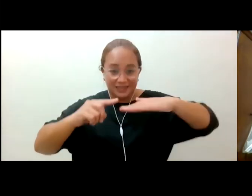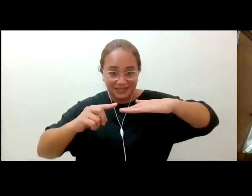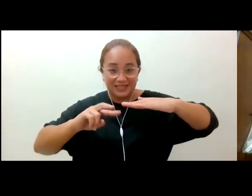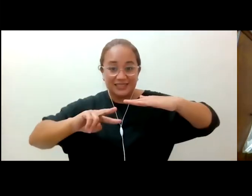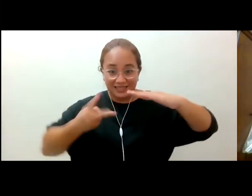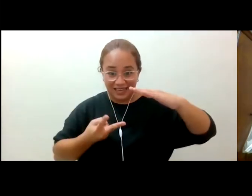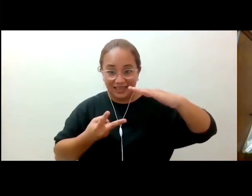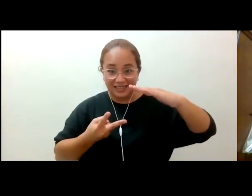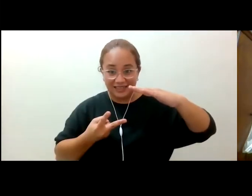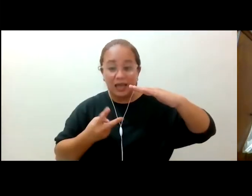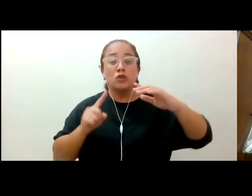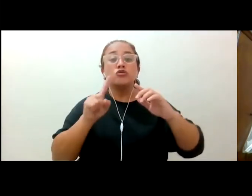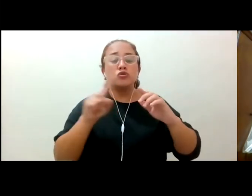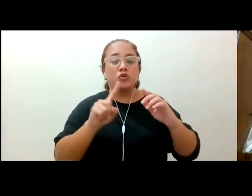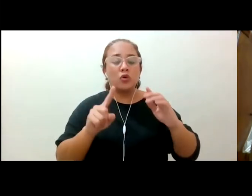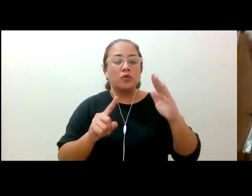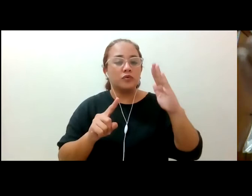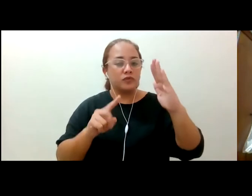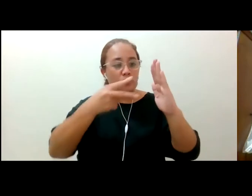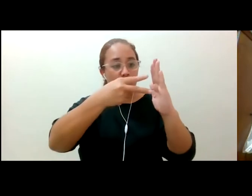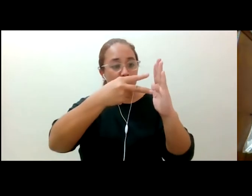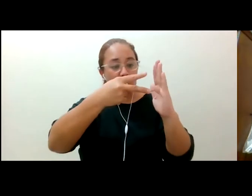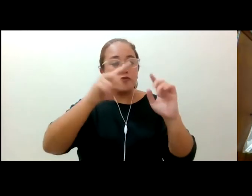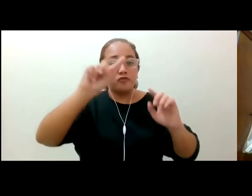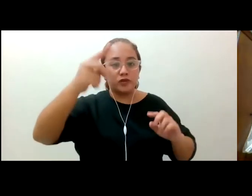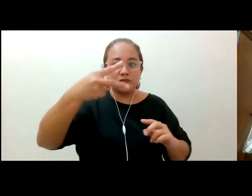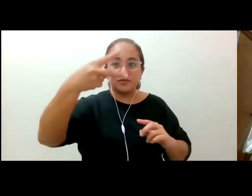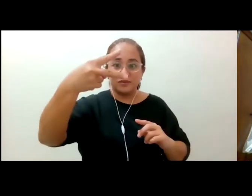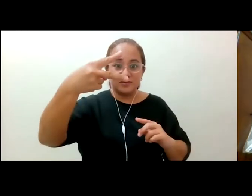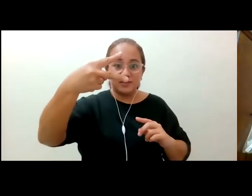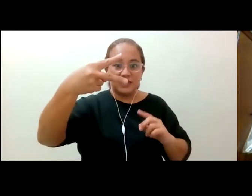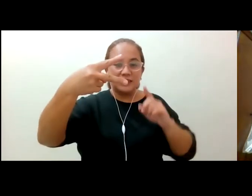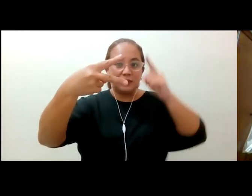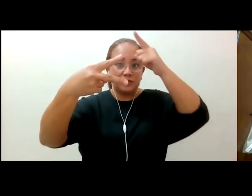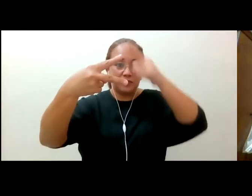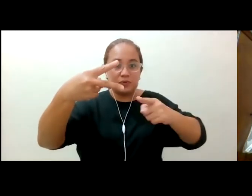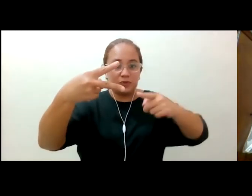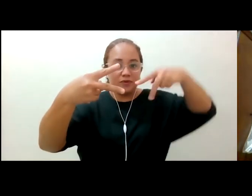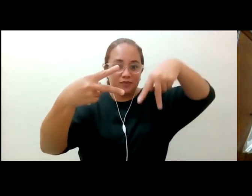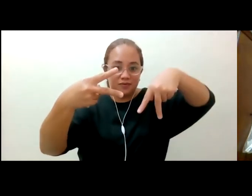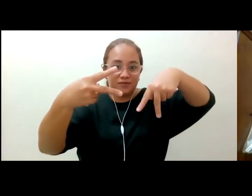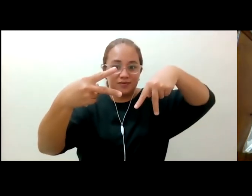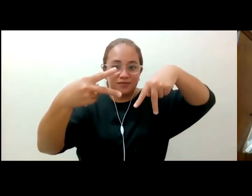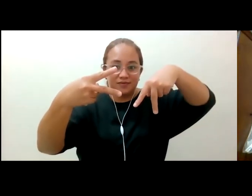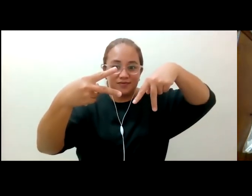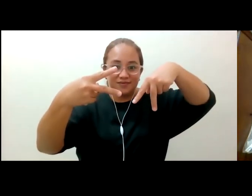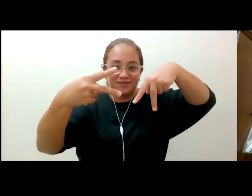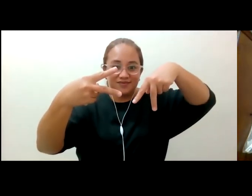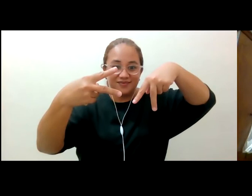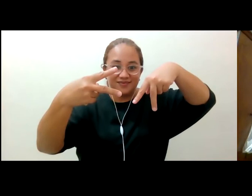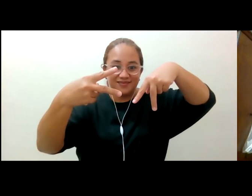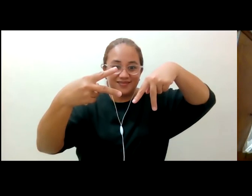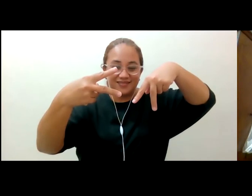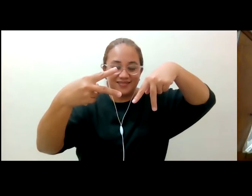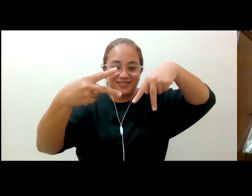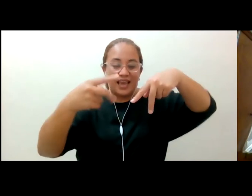symbol for to the side, then you write a slash, and then you write down. And the slash